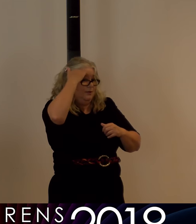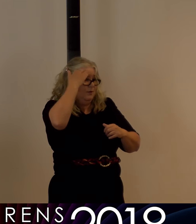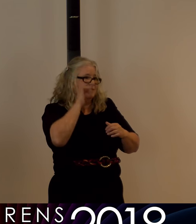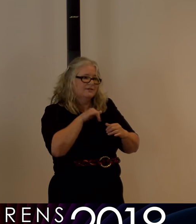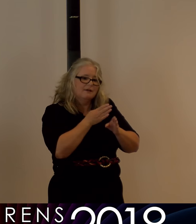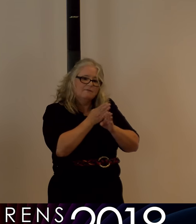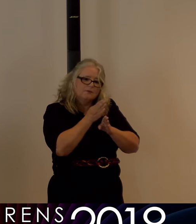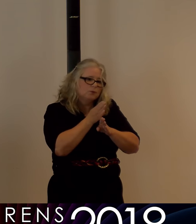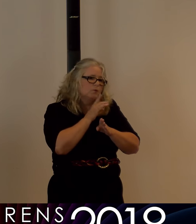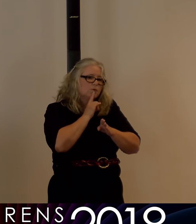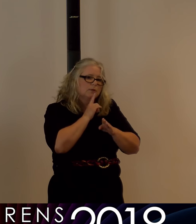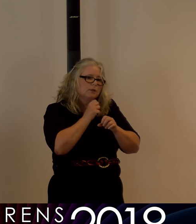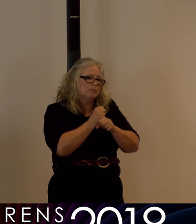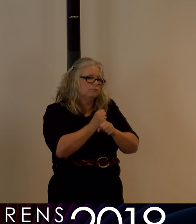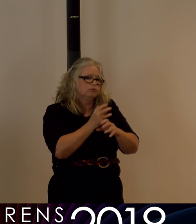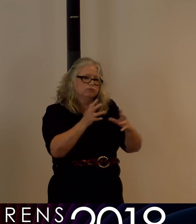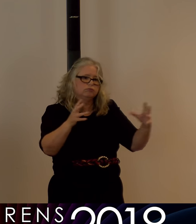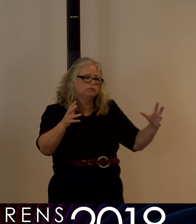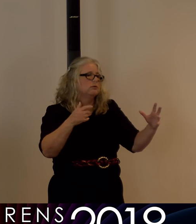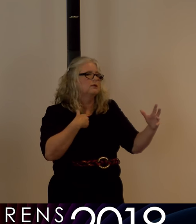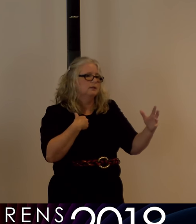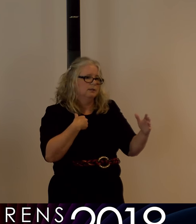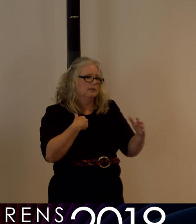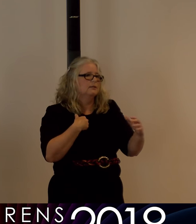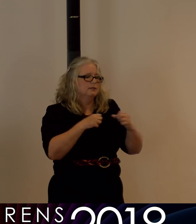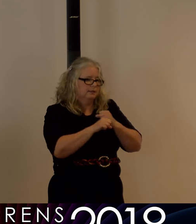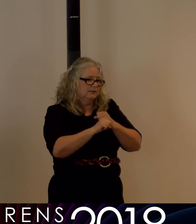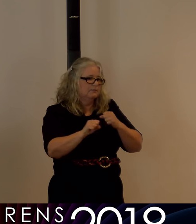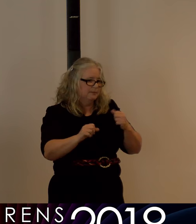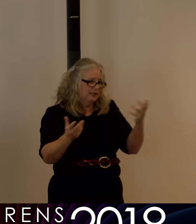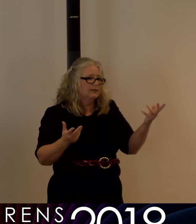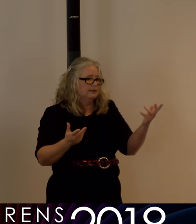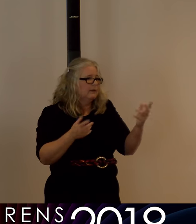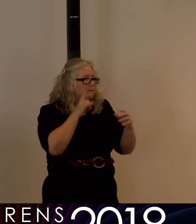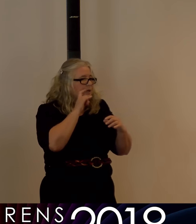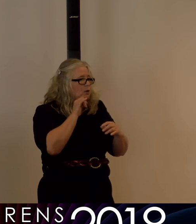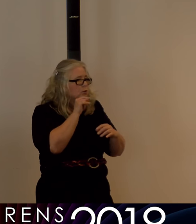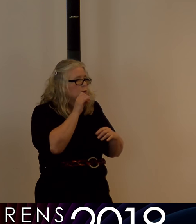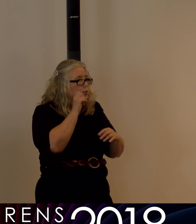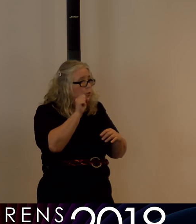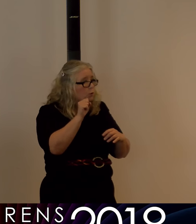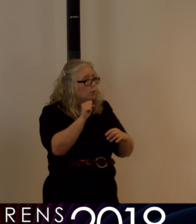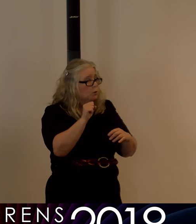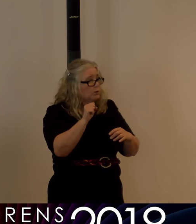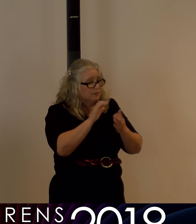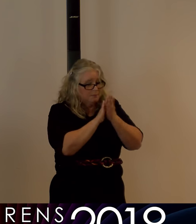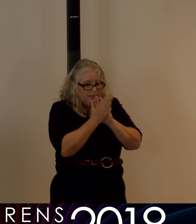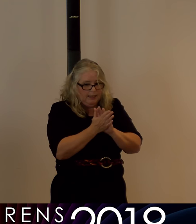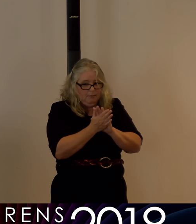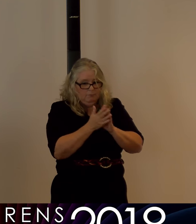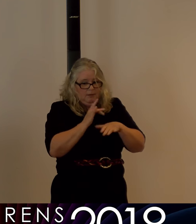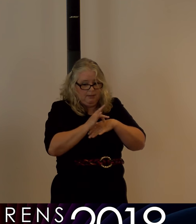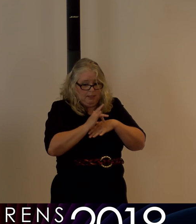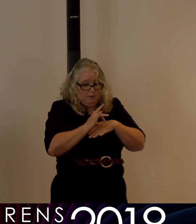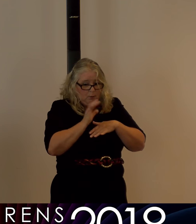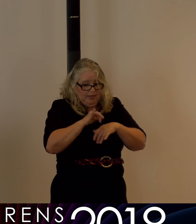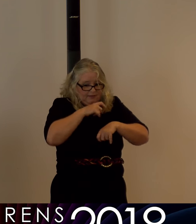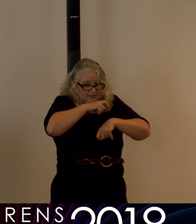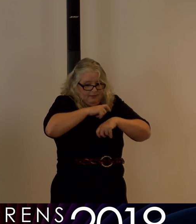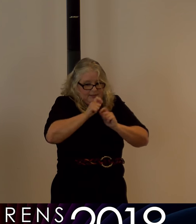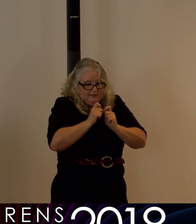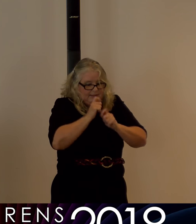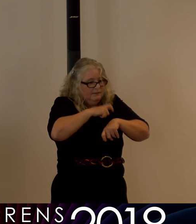has really exploded, partly because the tools became available right at the time that people needed them.